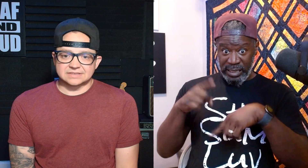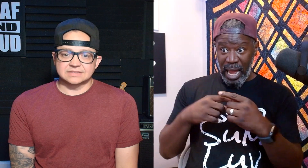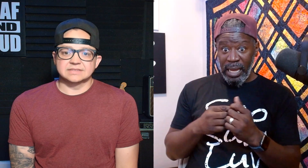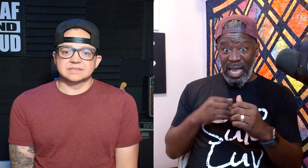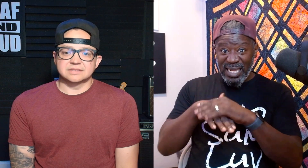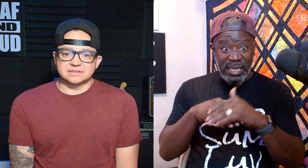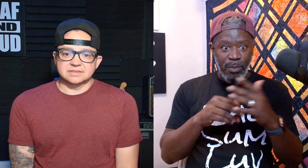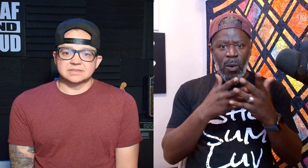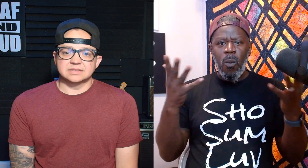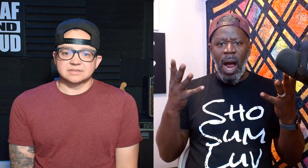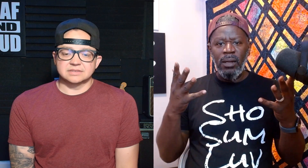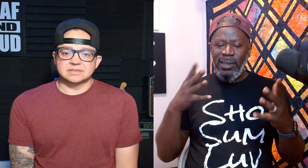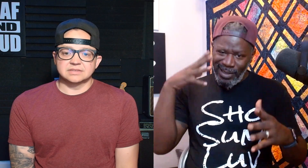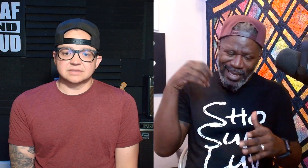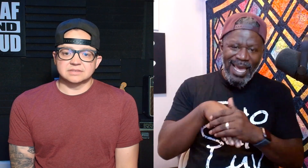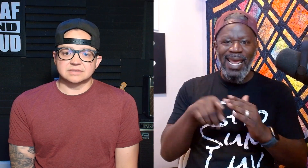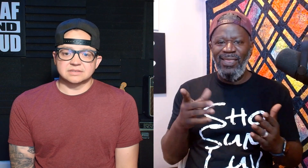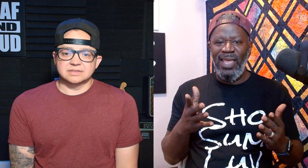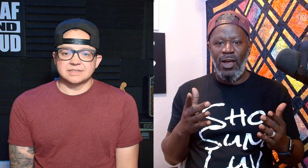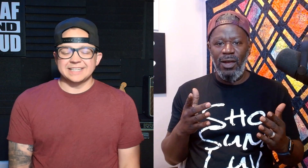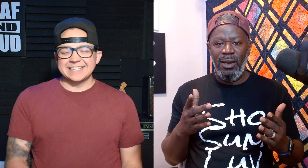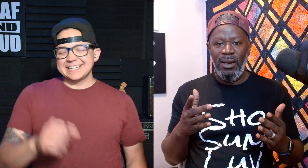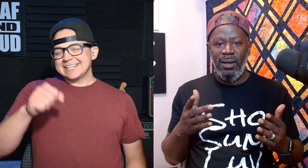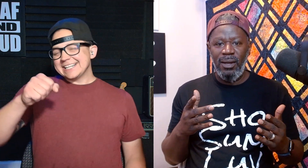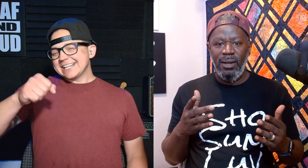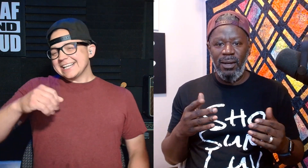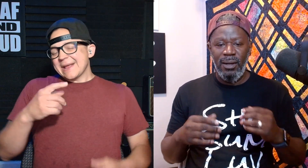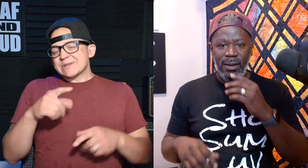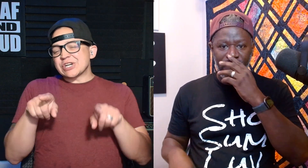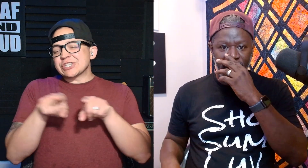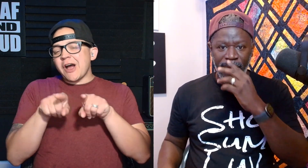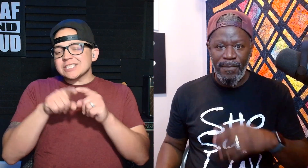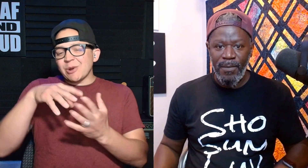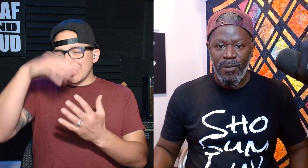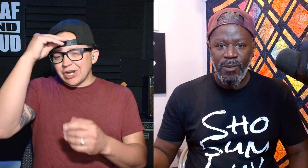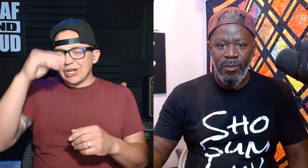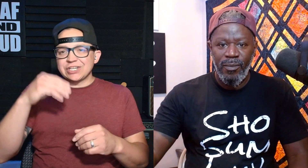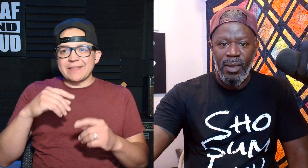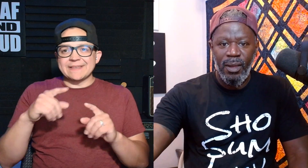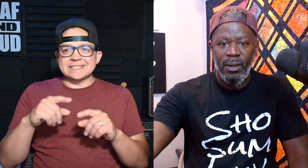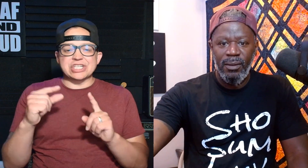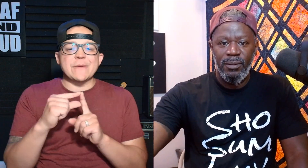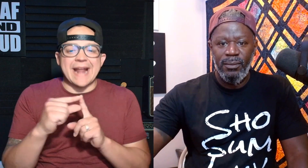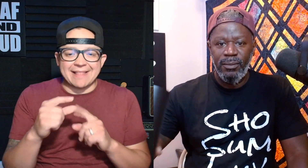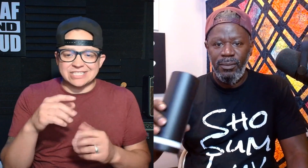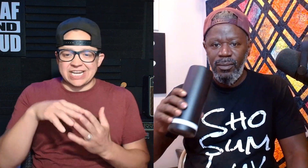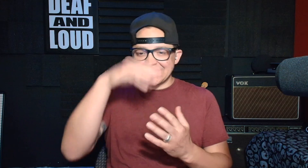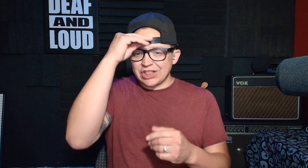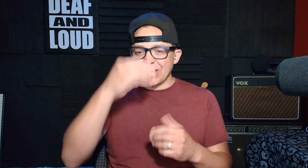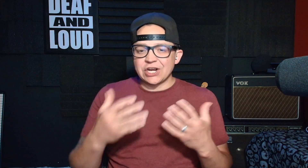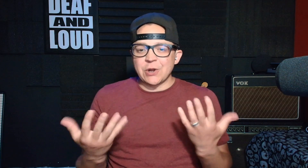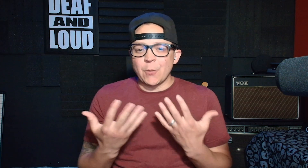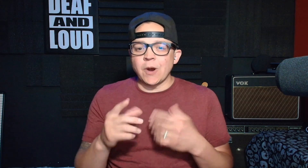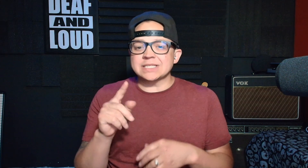that design accessible, what? Get in there. But you also learn the terminology.